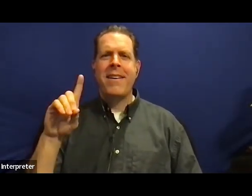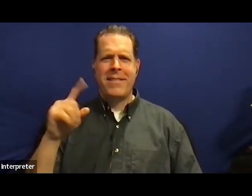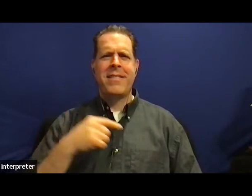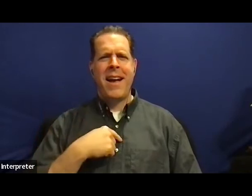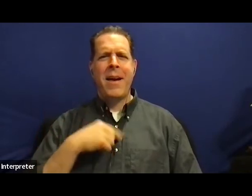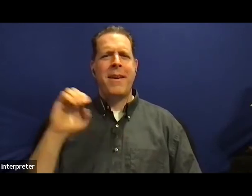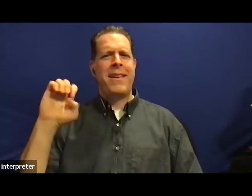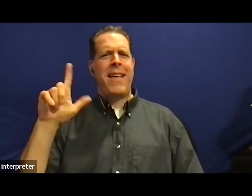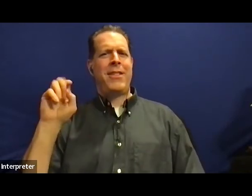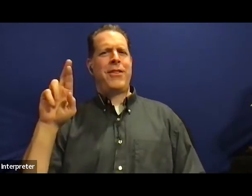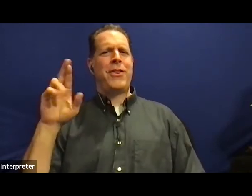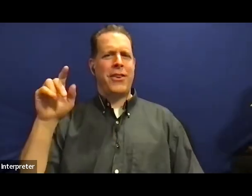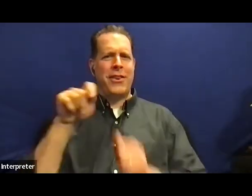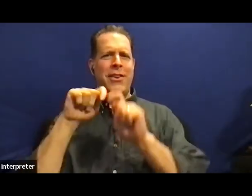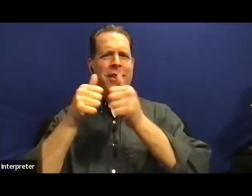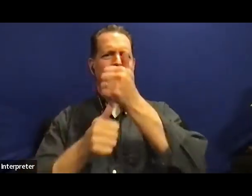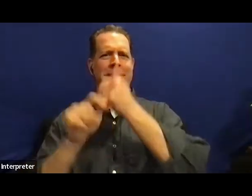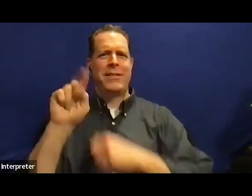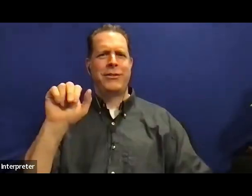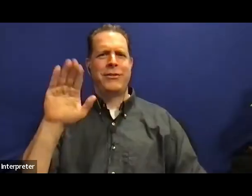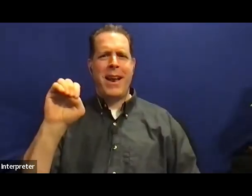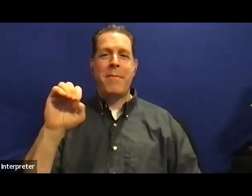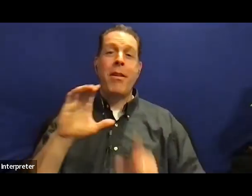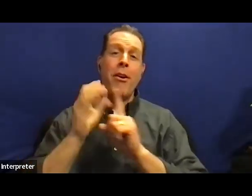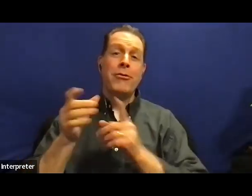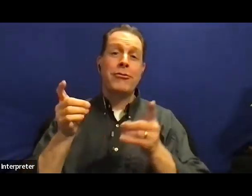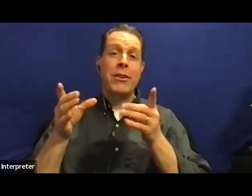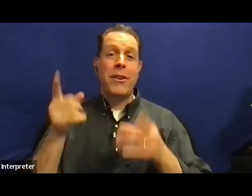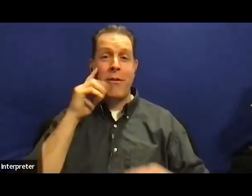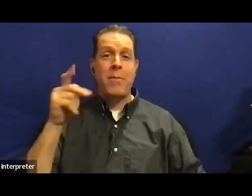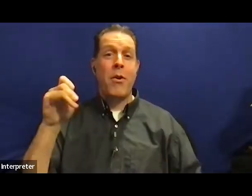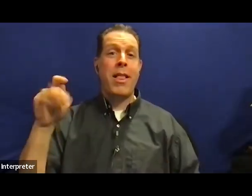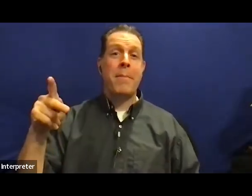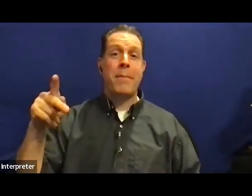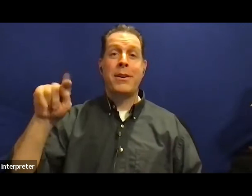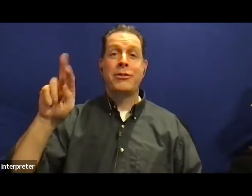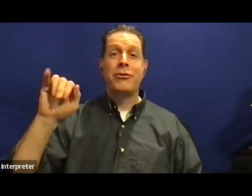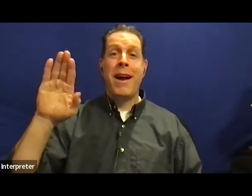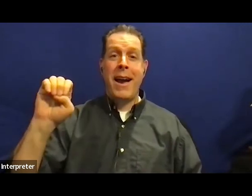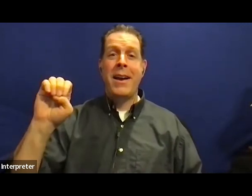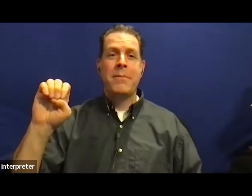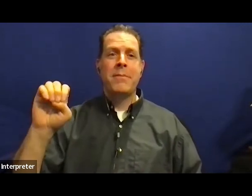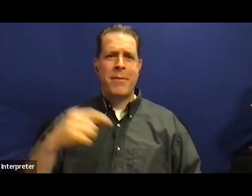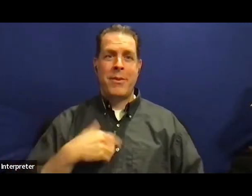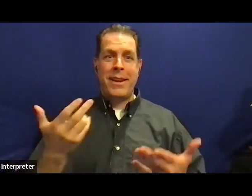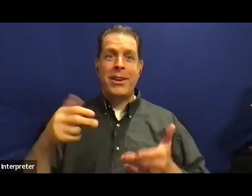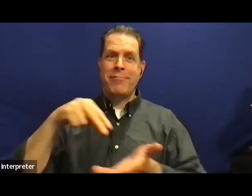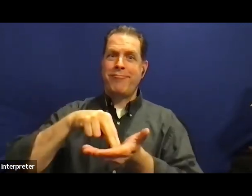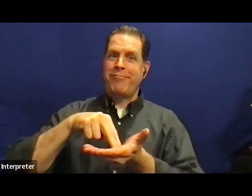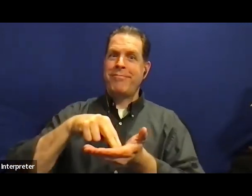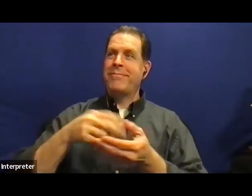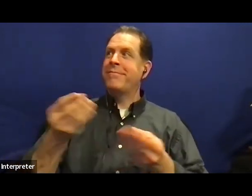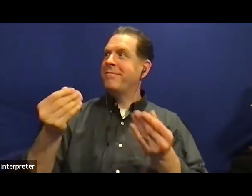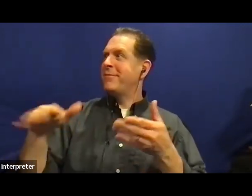elder and the cultural director for the Puyallup tribe. We are standing here on the traditional lands